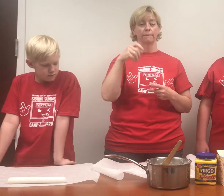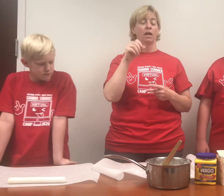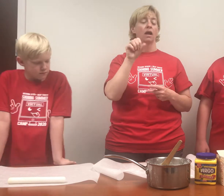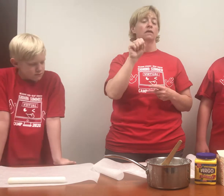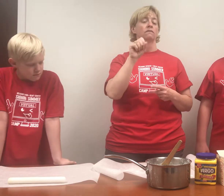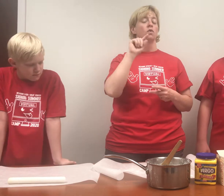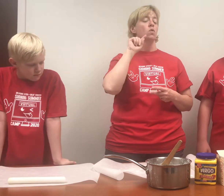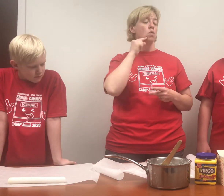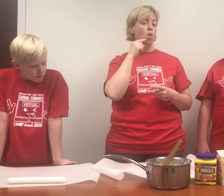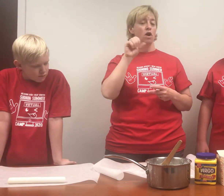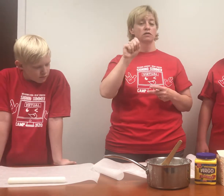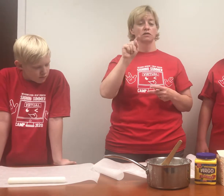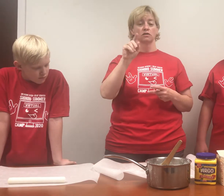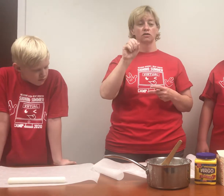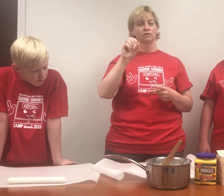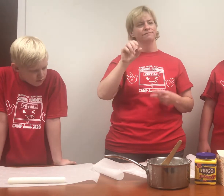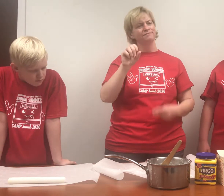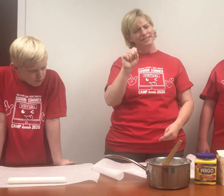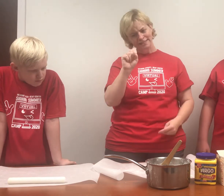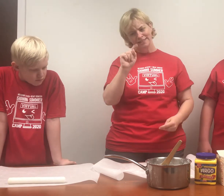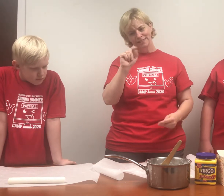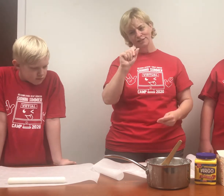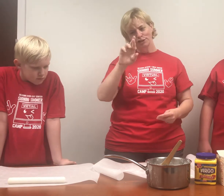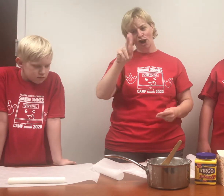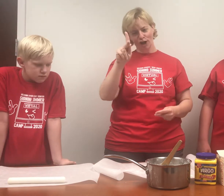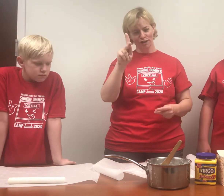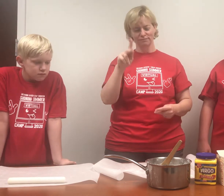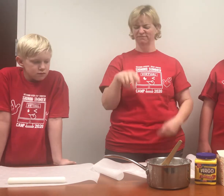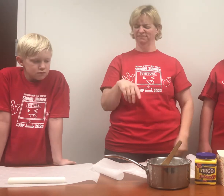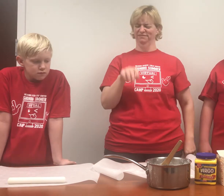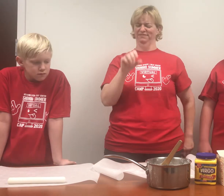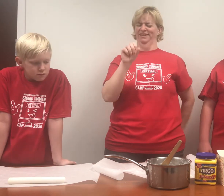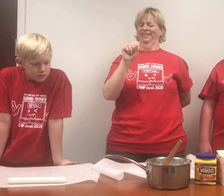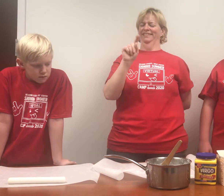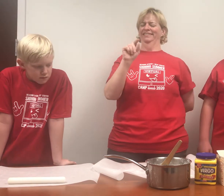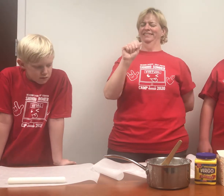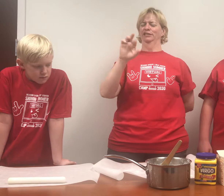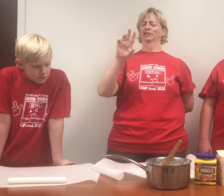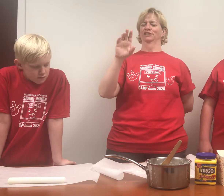1 cup of cornstarch,